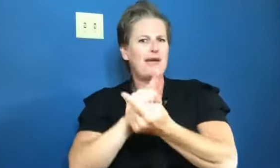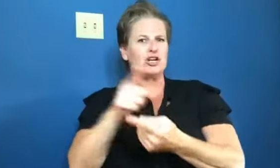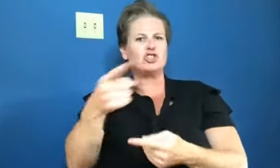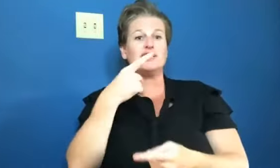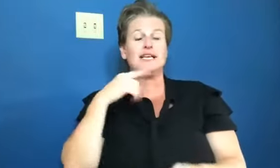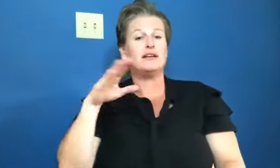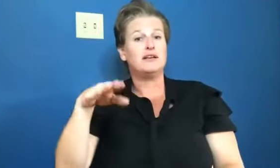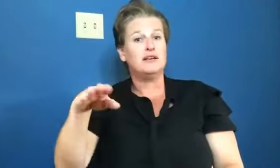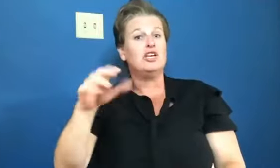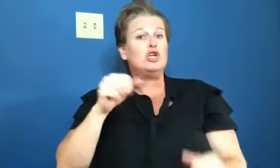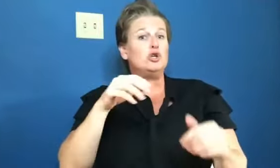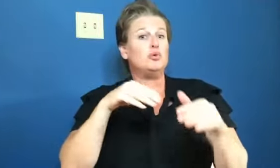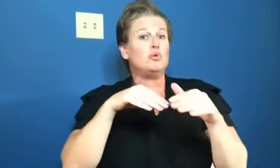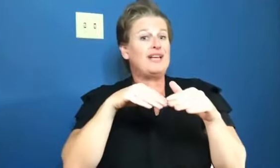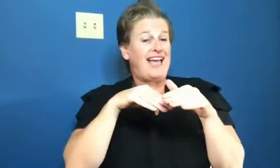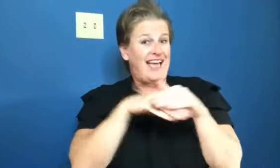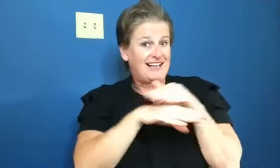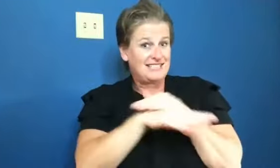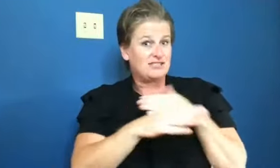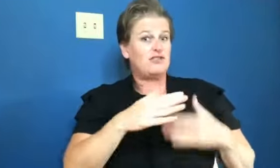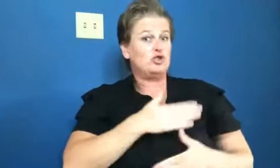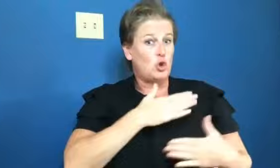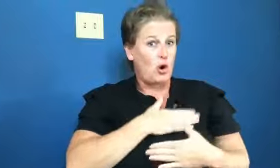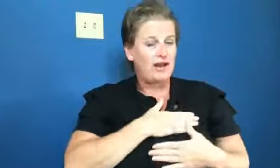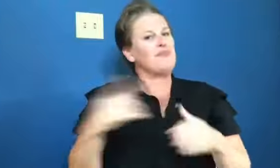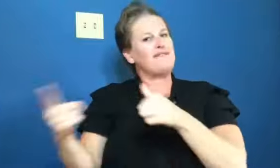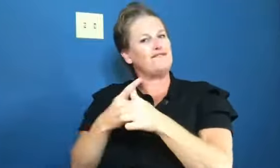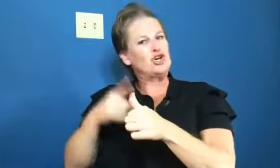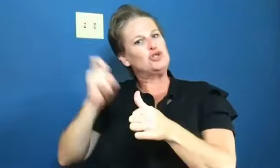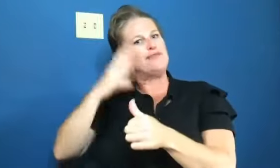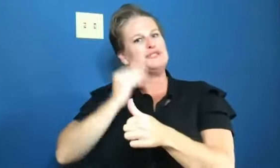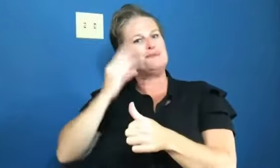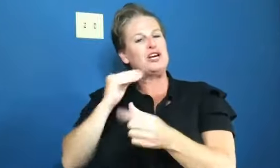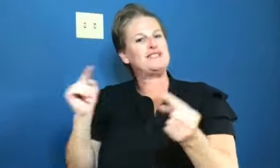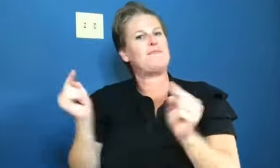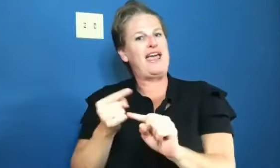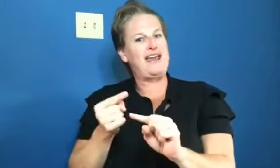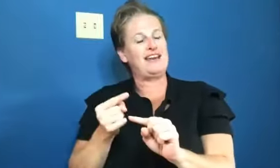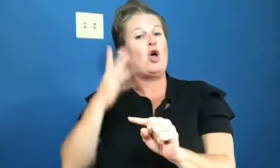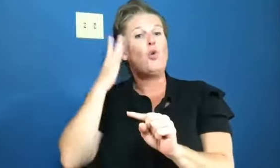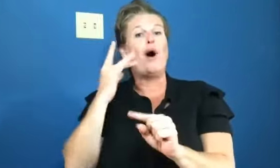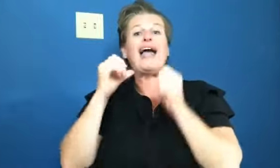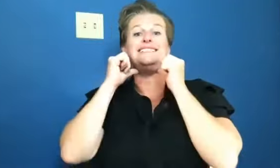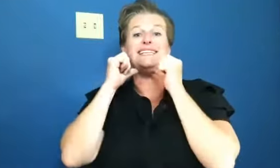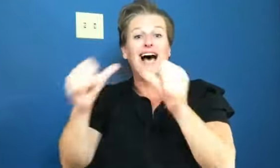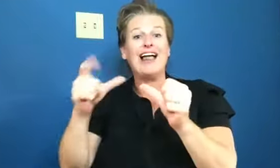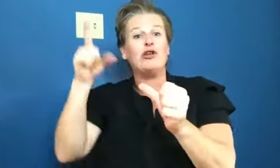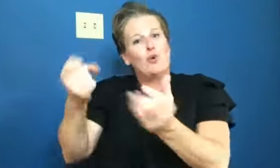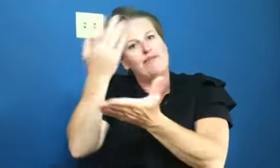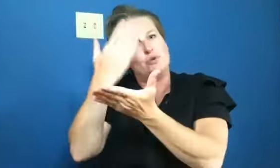joy unless you're willing to walk through the pain, because pain is the only knife sharp enough to cut through denial. If you've got one more plan, one more figure